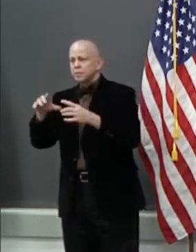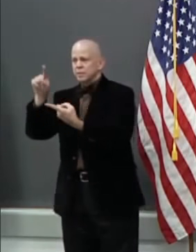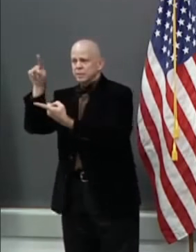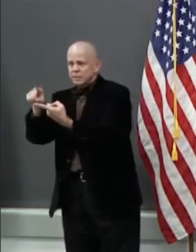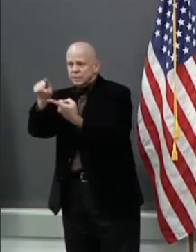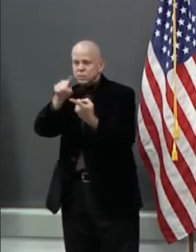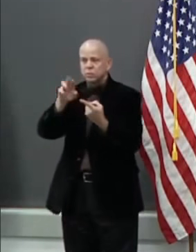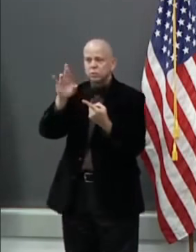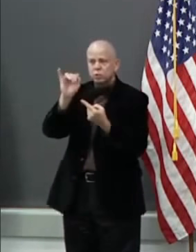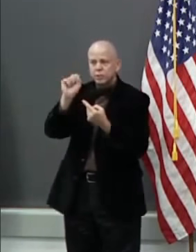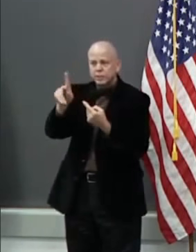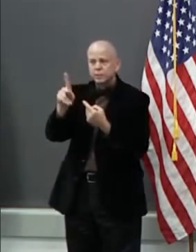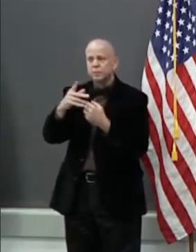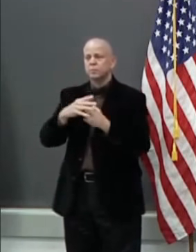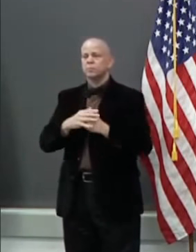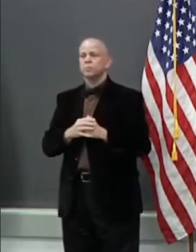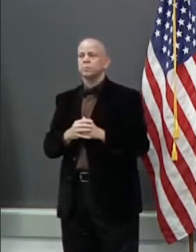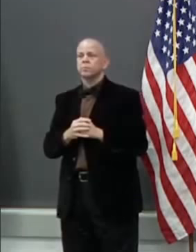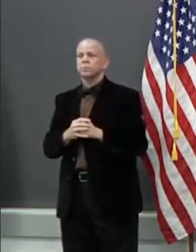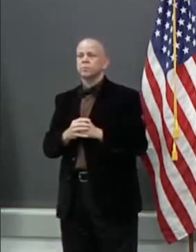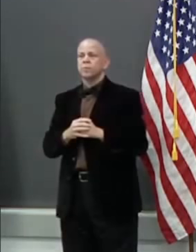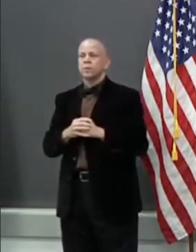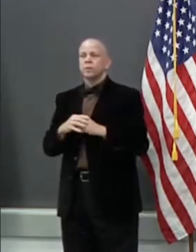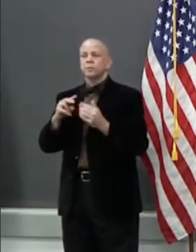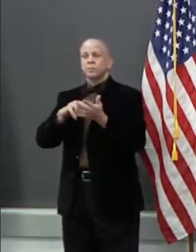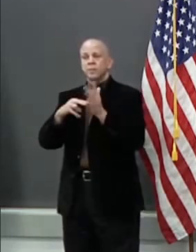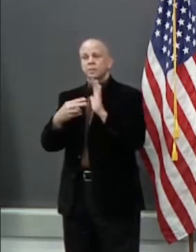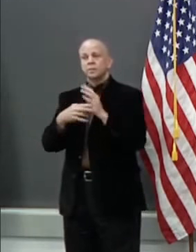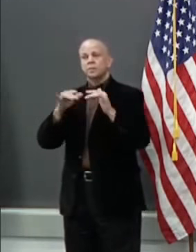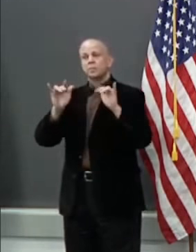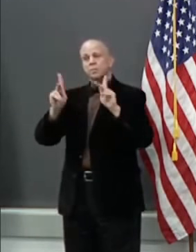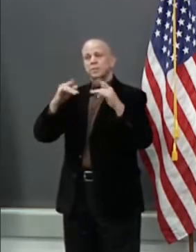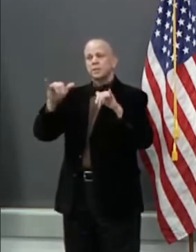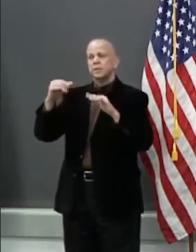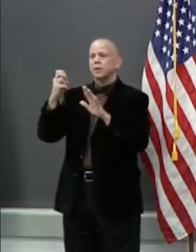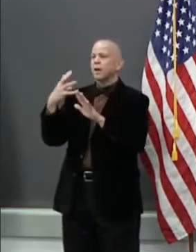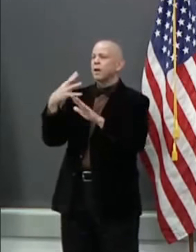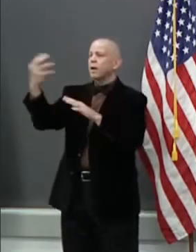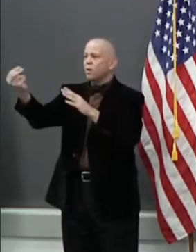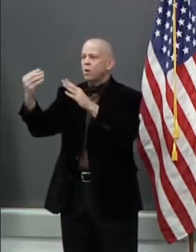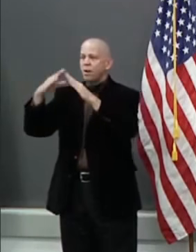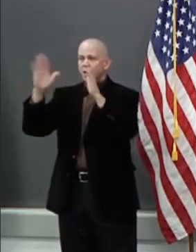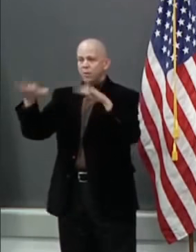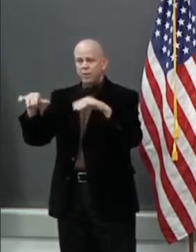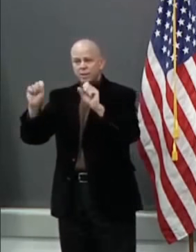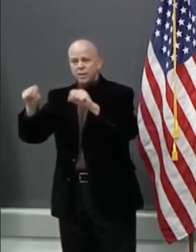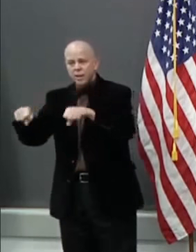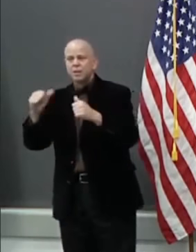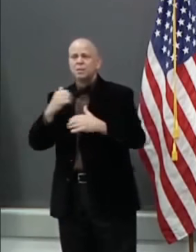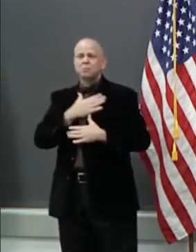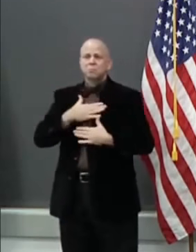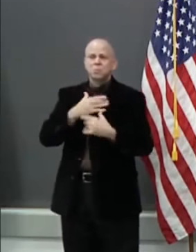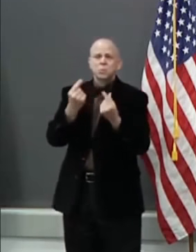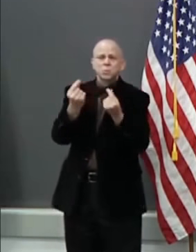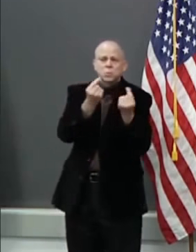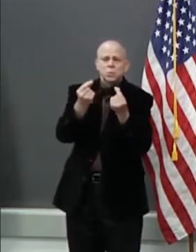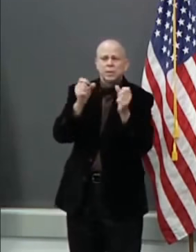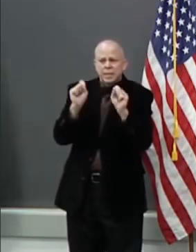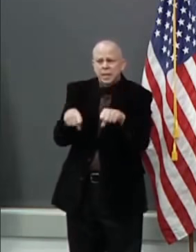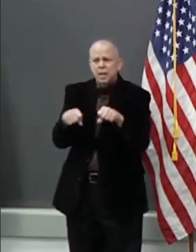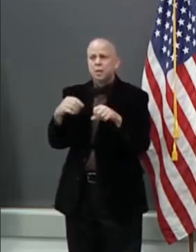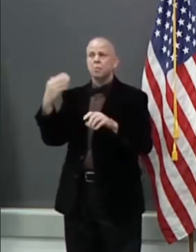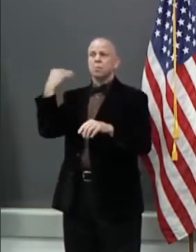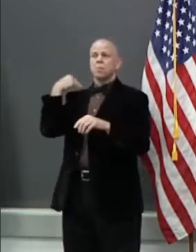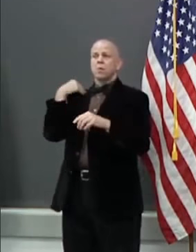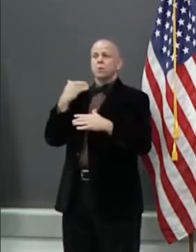disease, and do so in a way that people are still able to get out of their houses, able to enjoy some of the things they used to enjoy before,